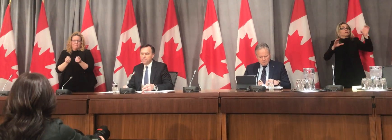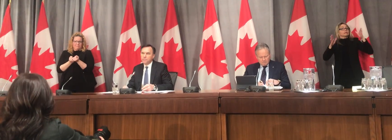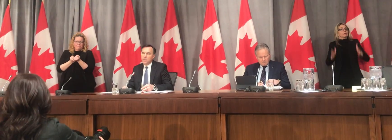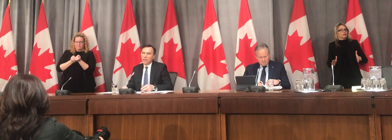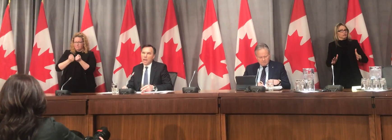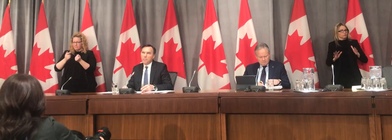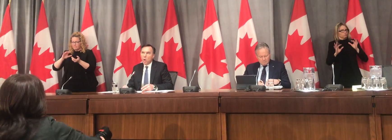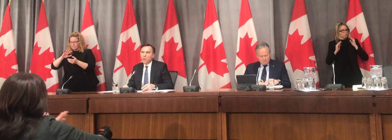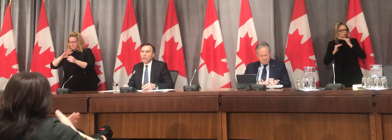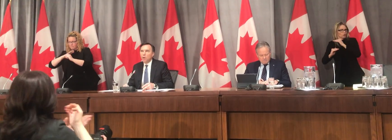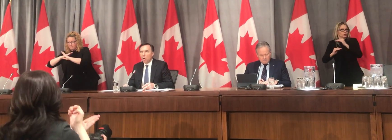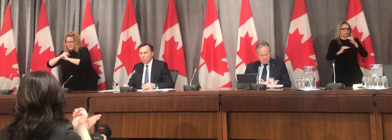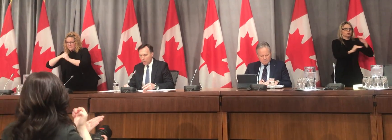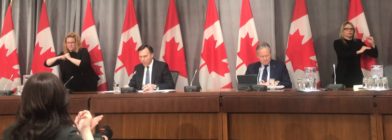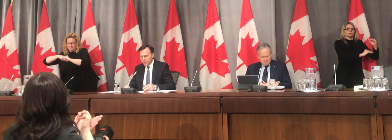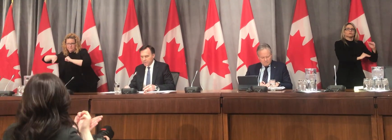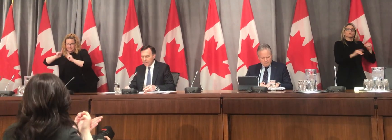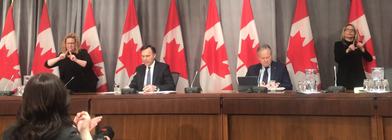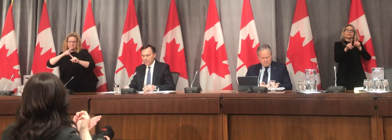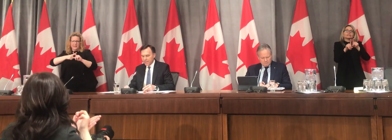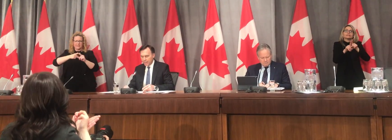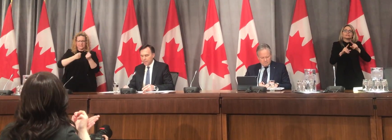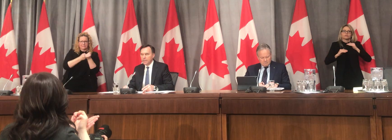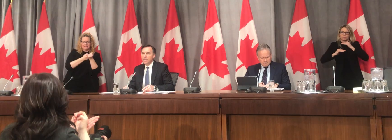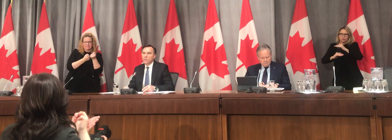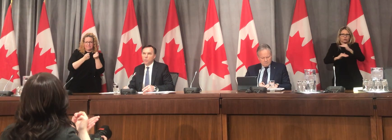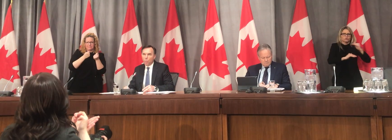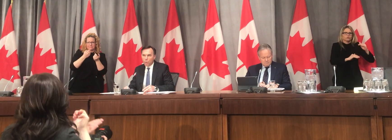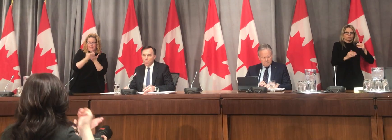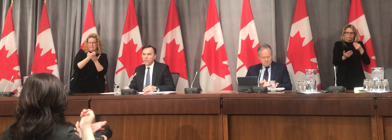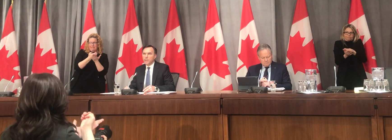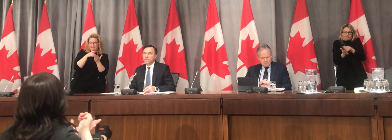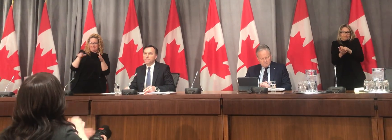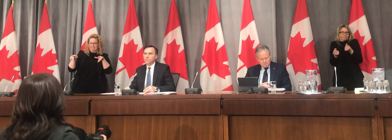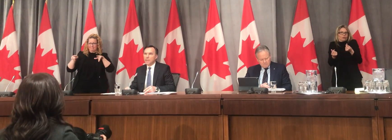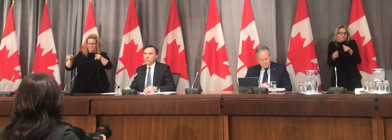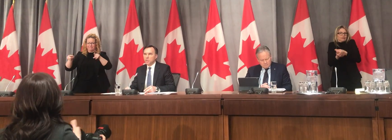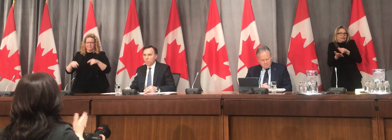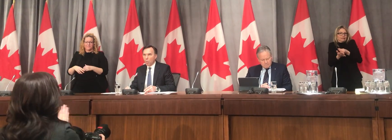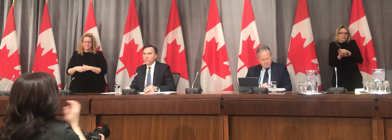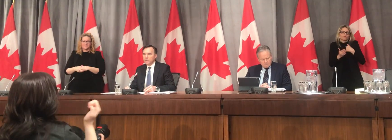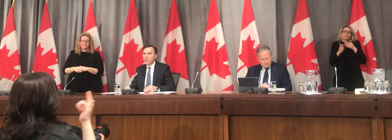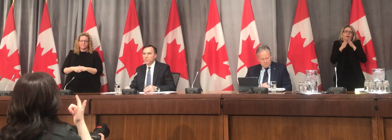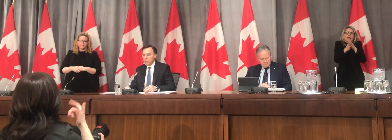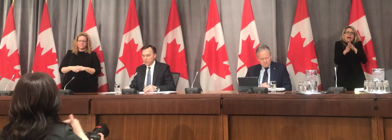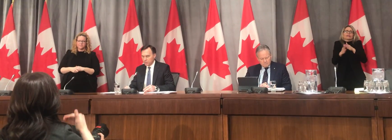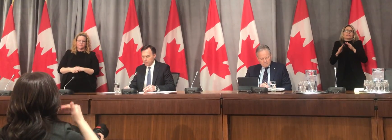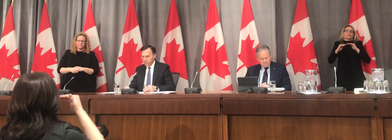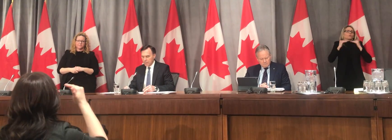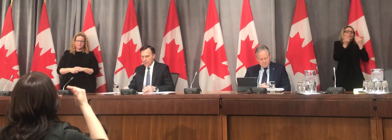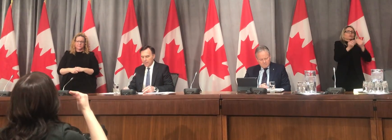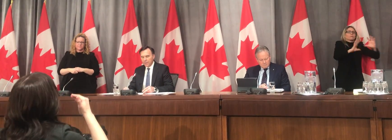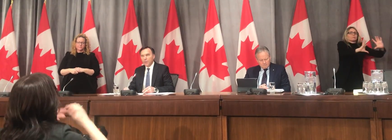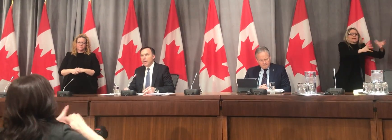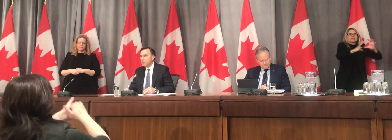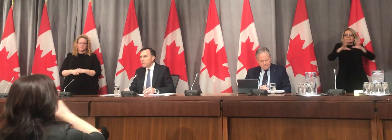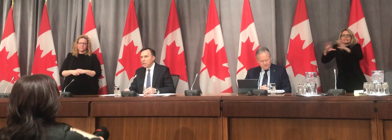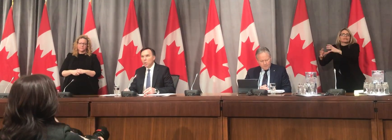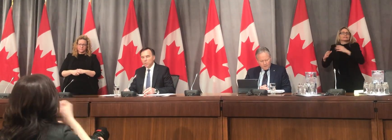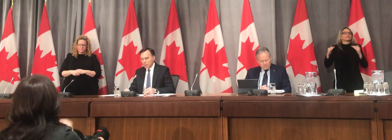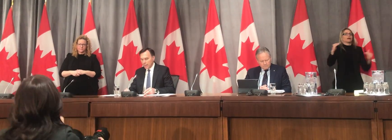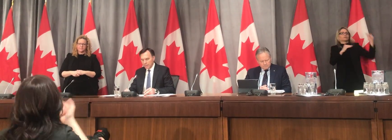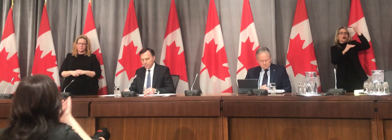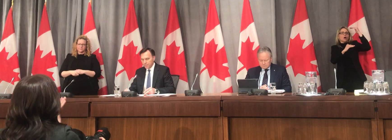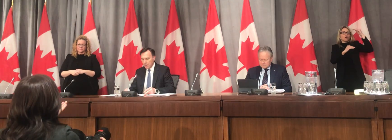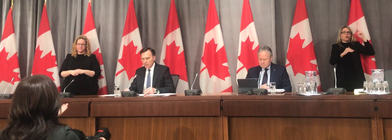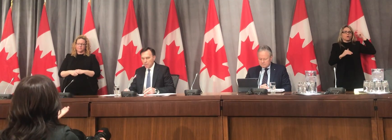economy. I'm calling on all parties and the Senate to work with us and to support this legislation. There can be